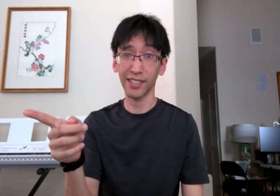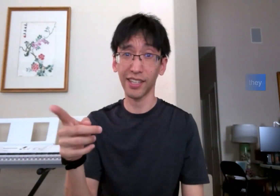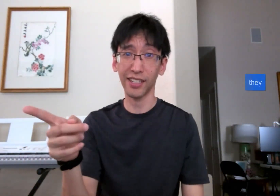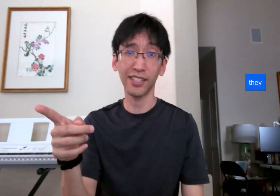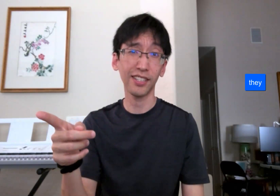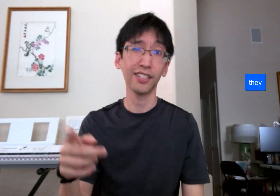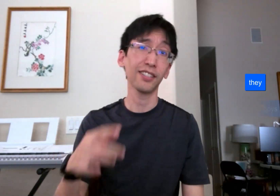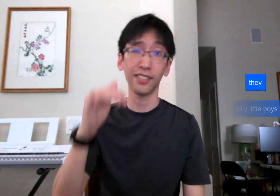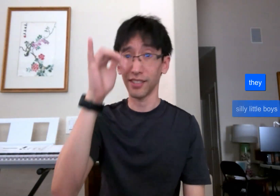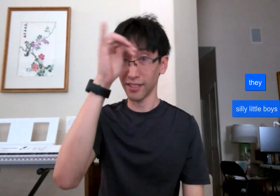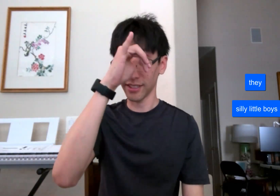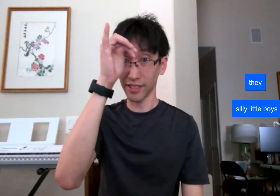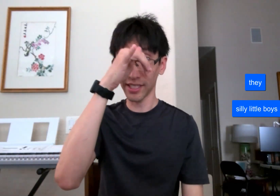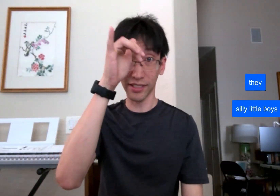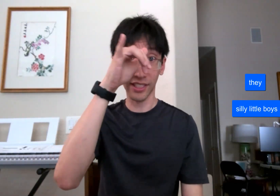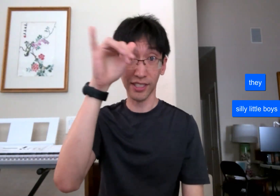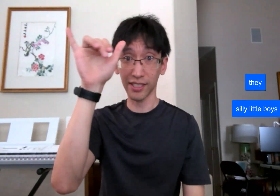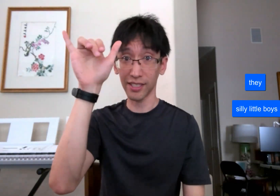they are